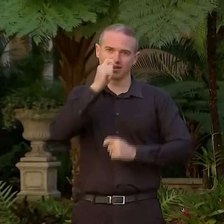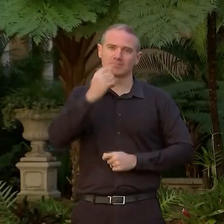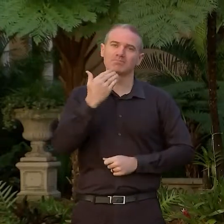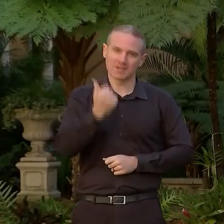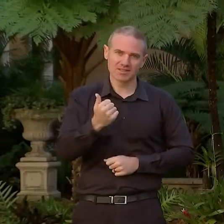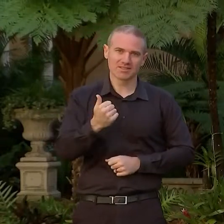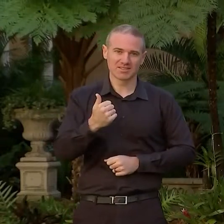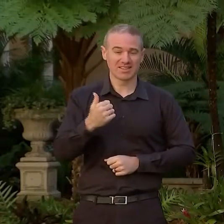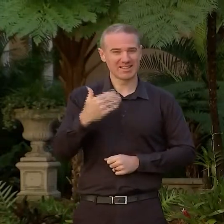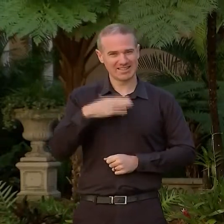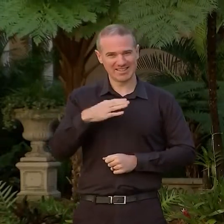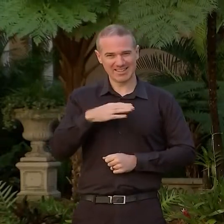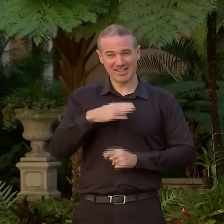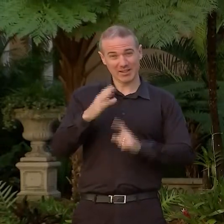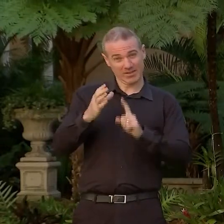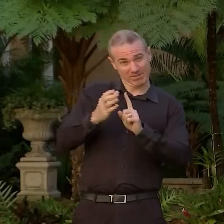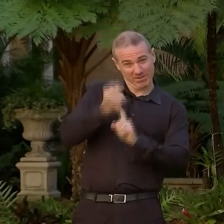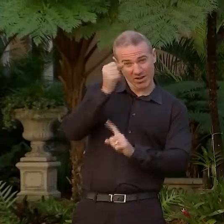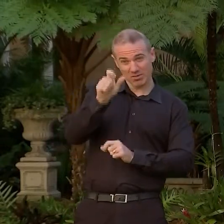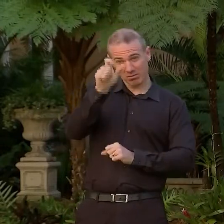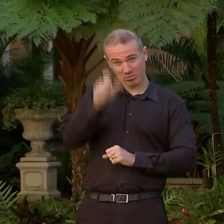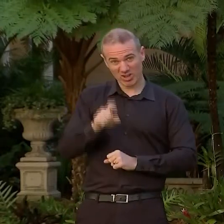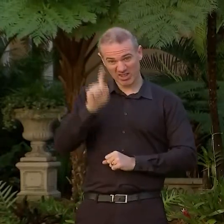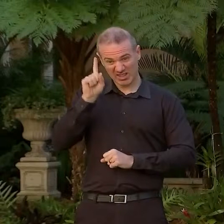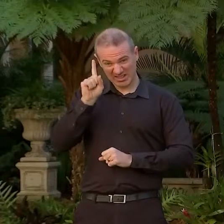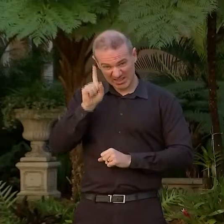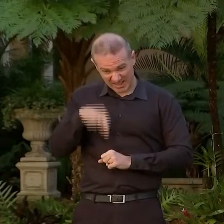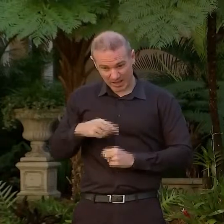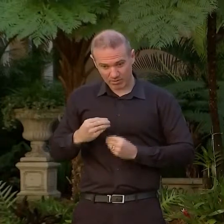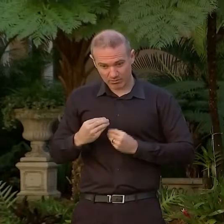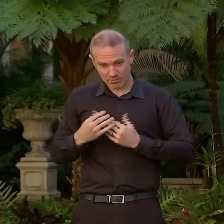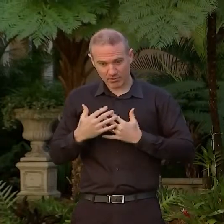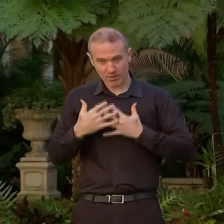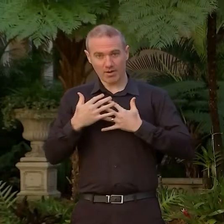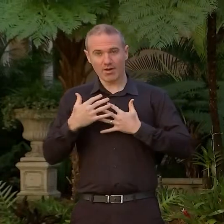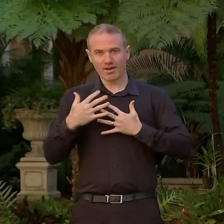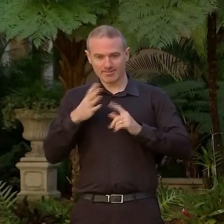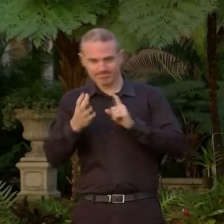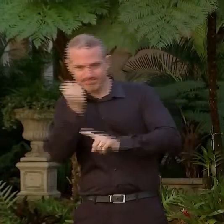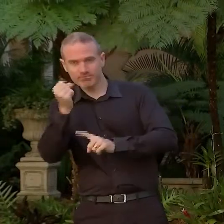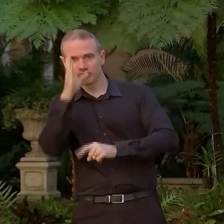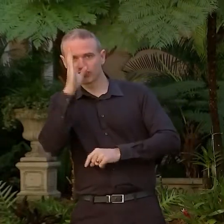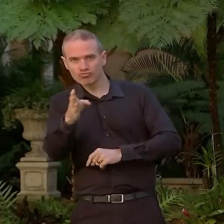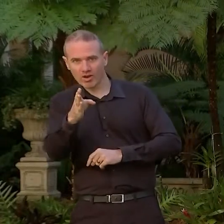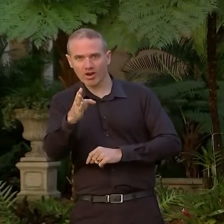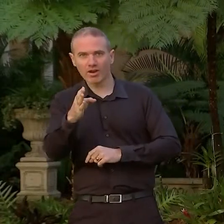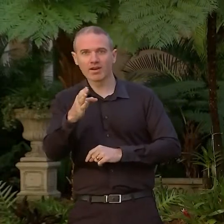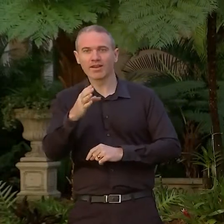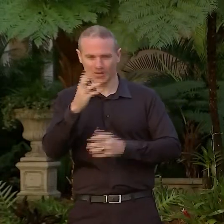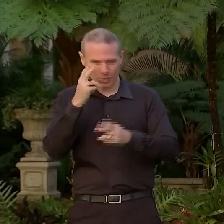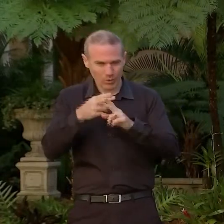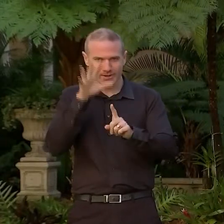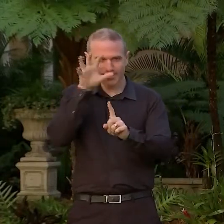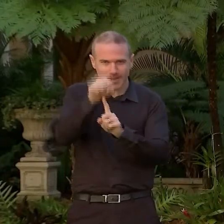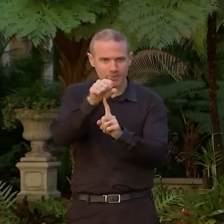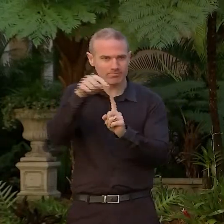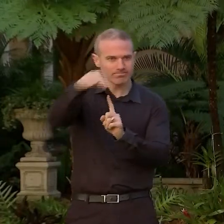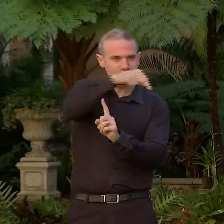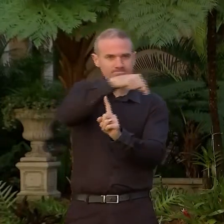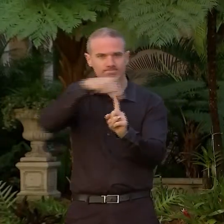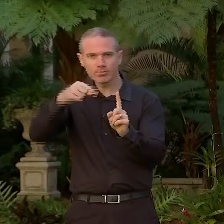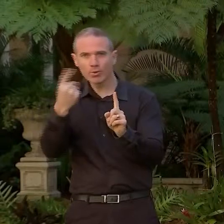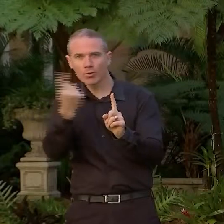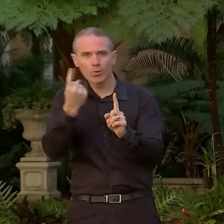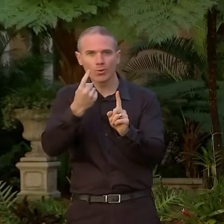that first case. If we've got any new cluster happening, we need to know about it as soon as we possibly can.